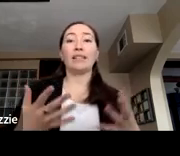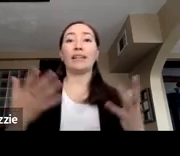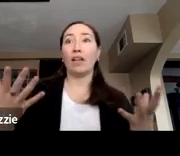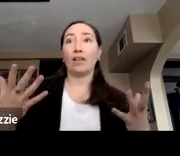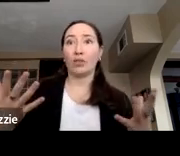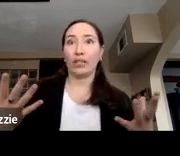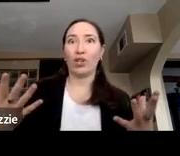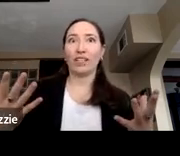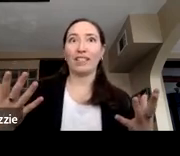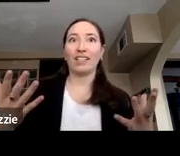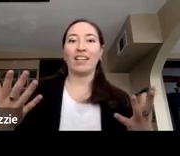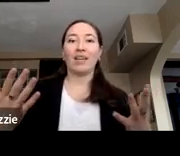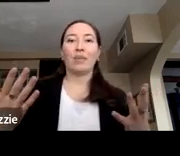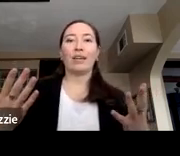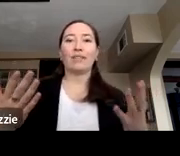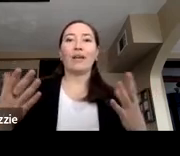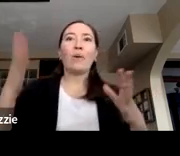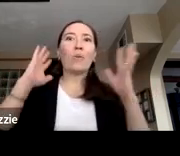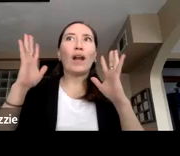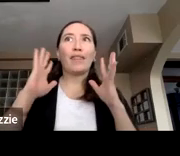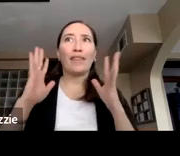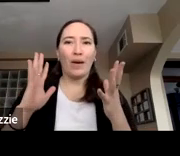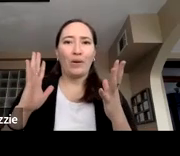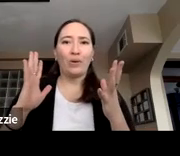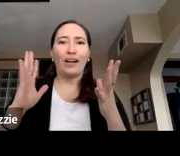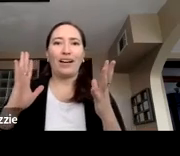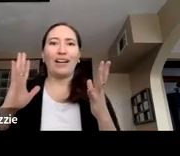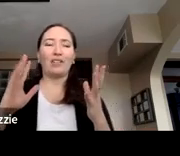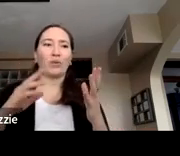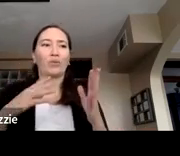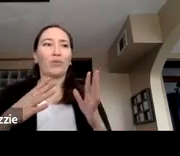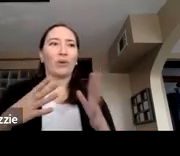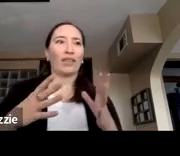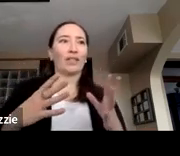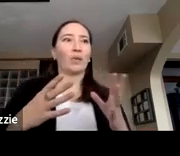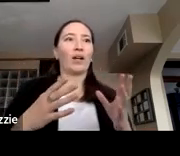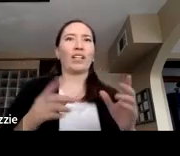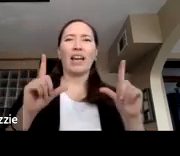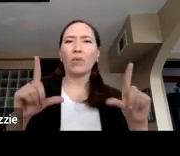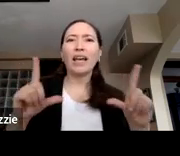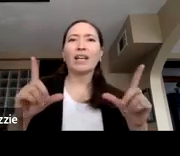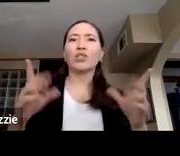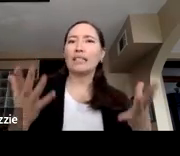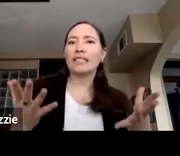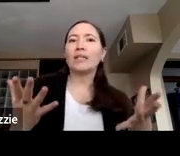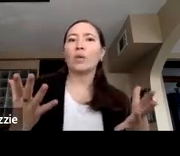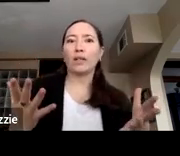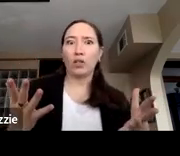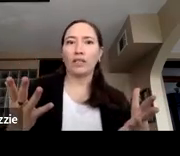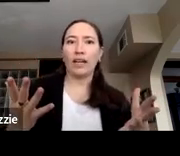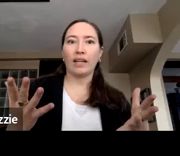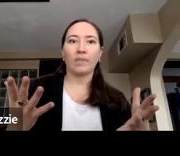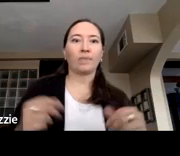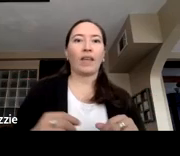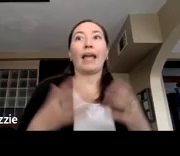is basically a lot of screenshots, because when I think about sort of reviewing things for projects, I want to actually see what it